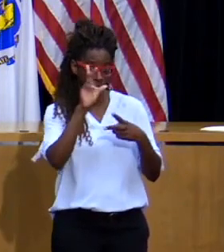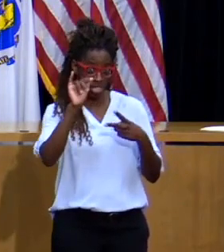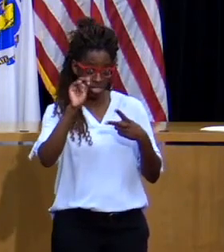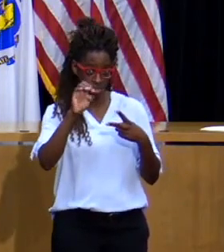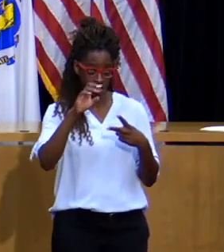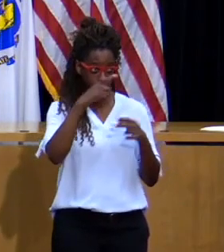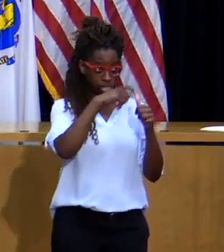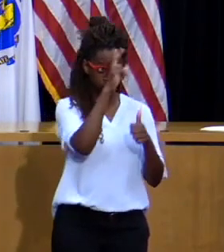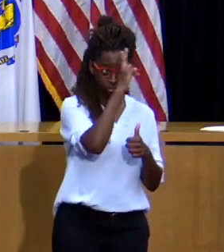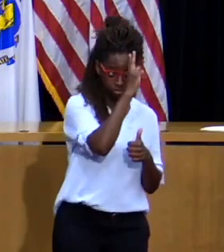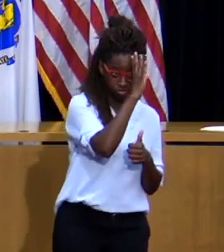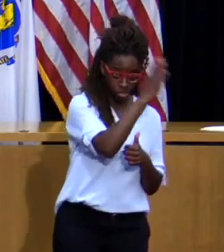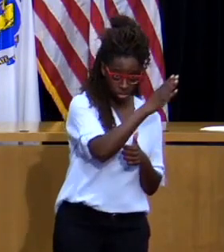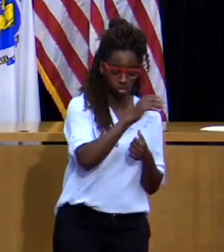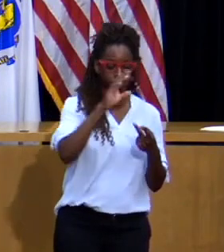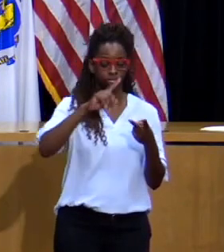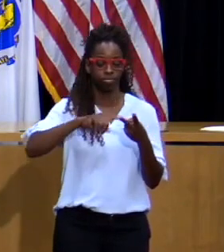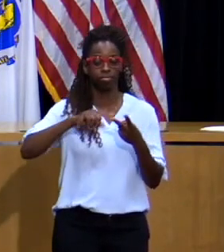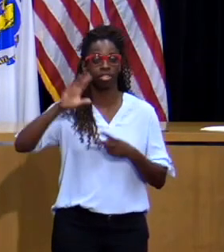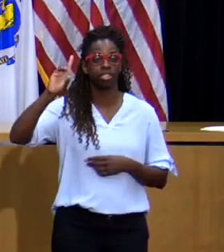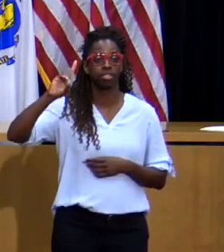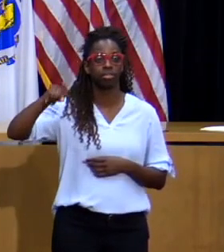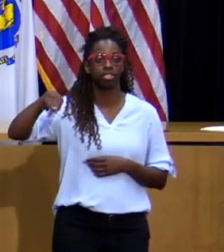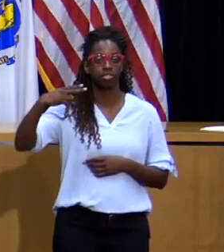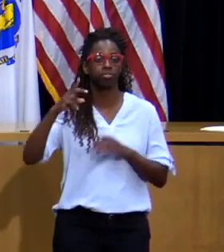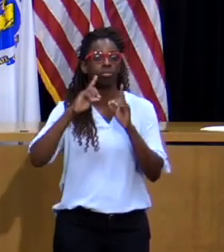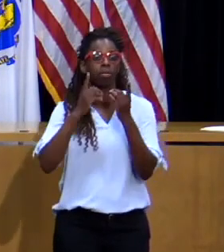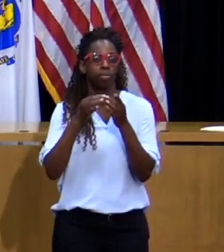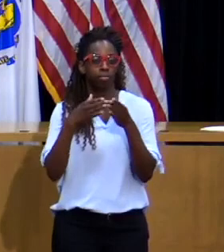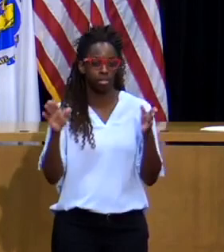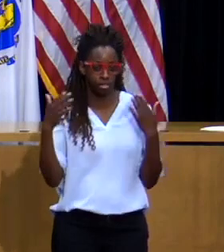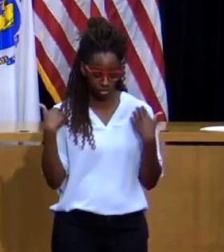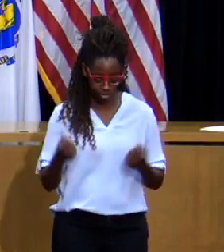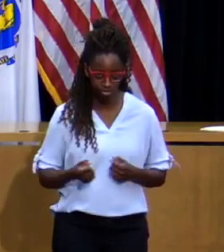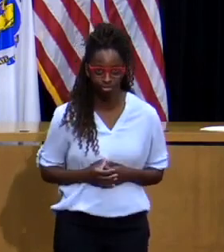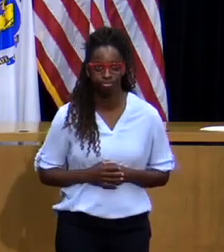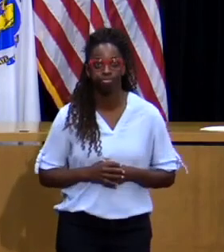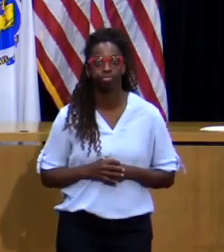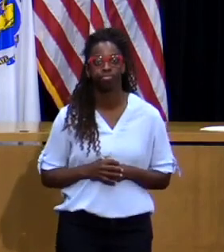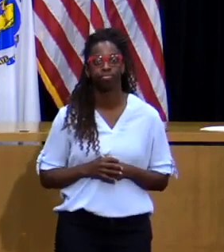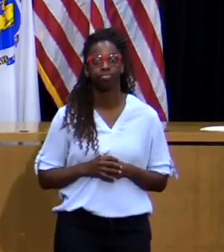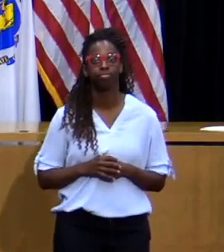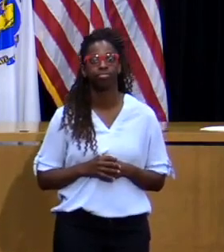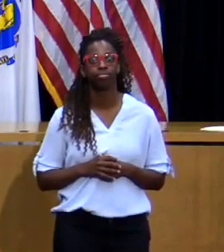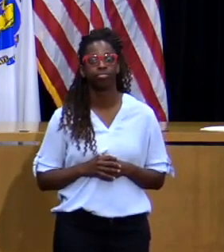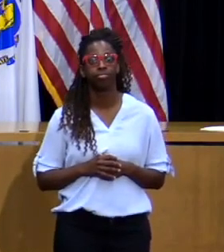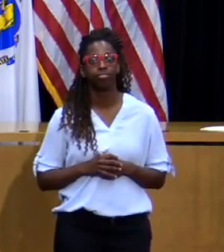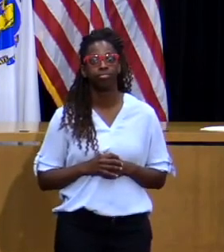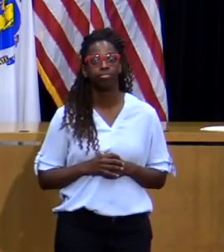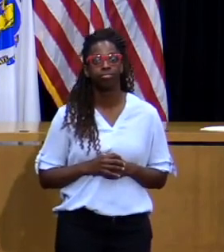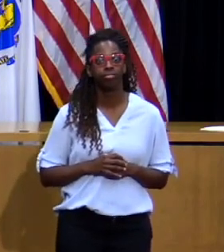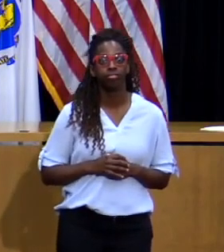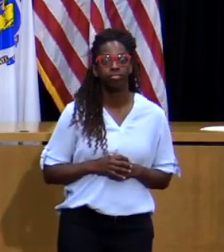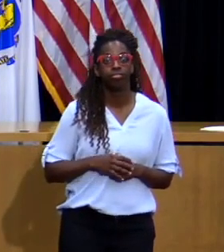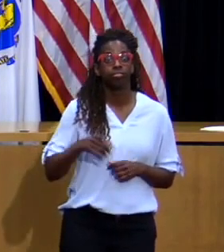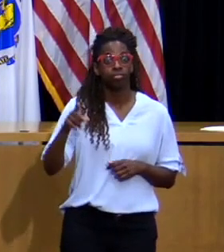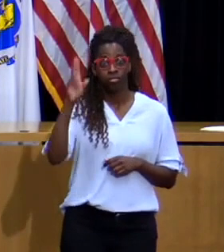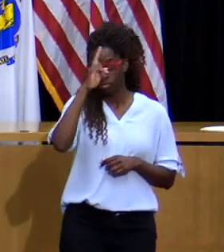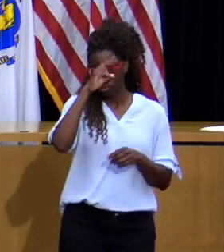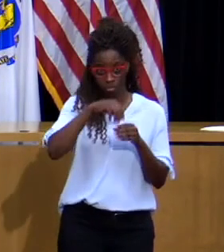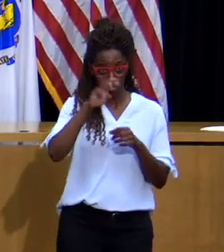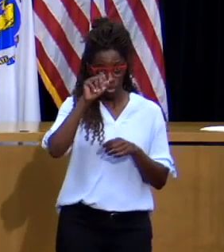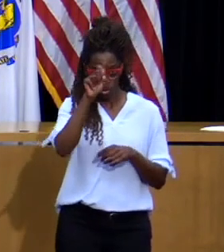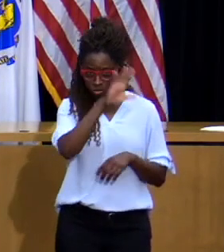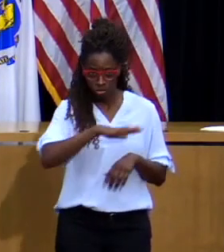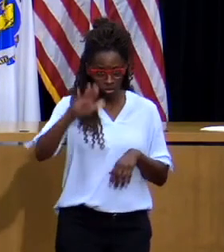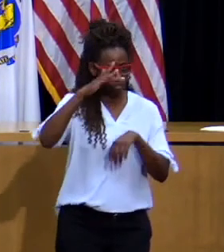fact, across Massachusetts, 75 of the 77 hospitals will receive the first vaccines. The hospitals